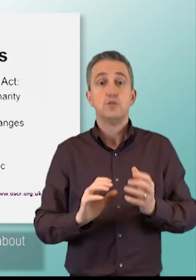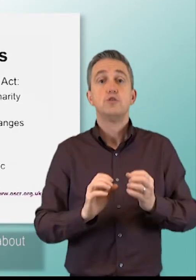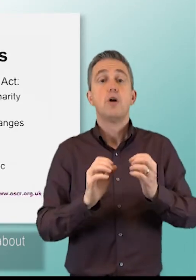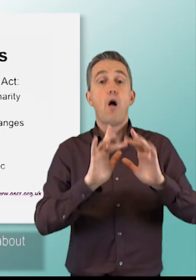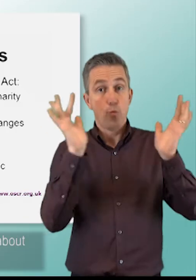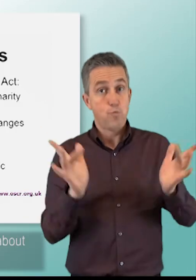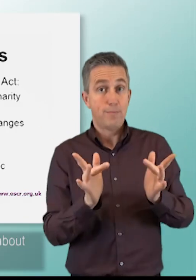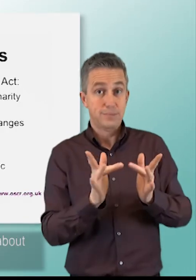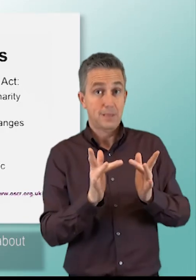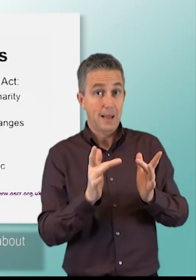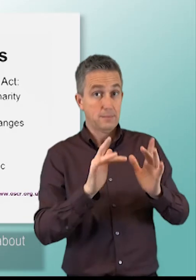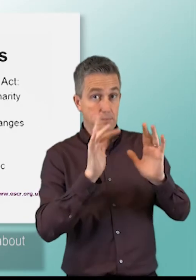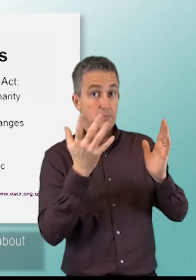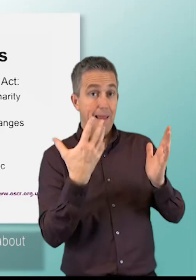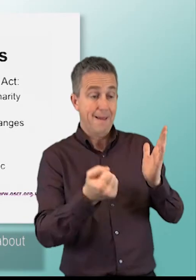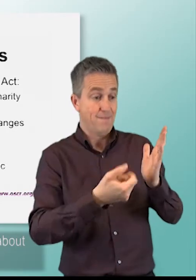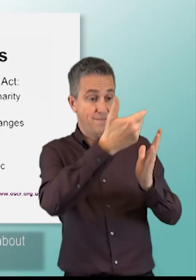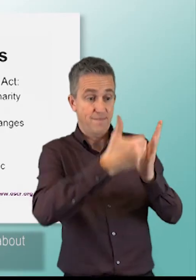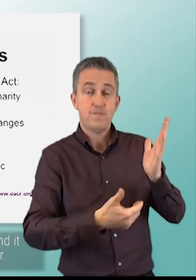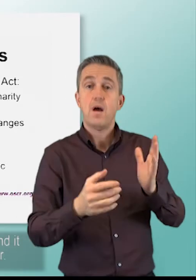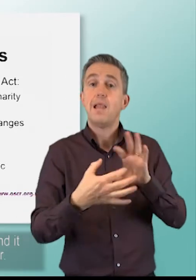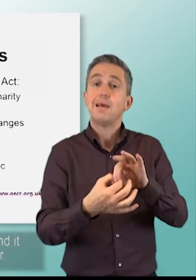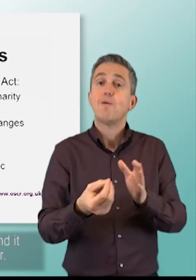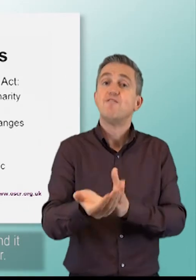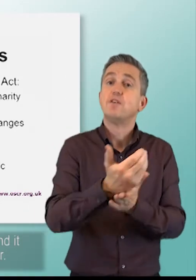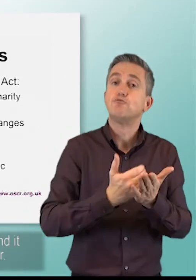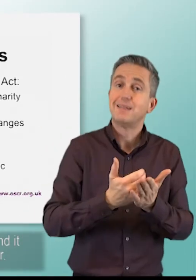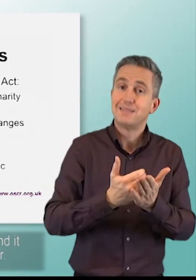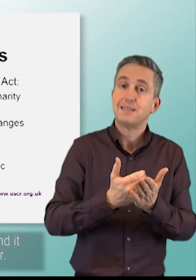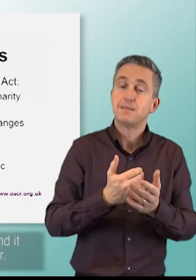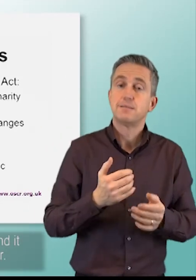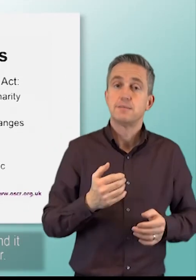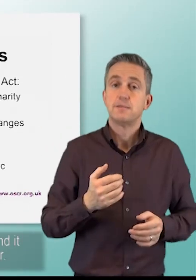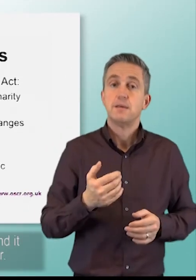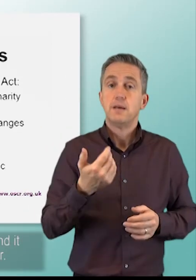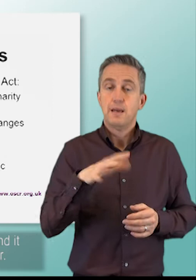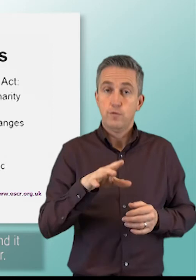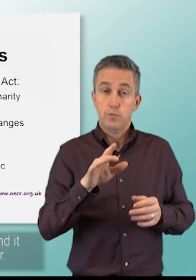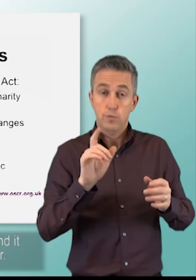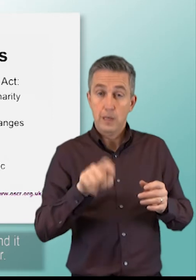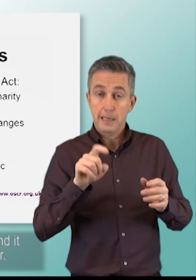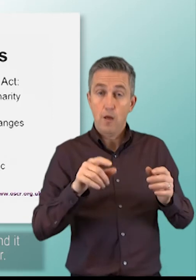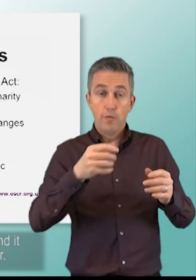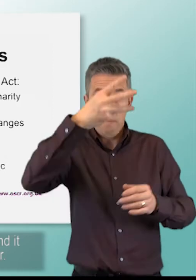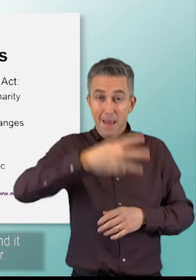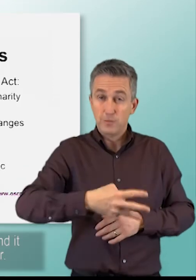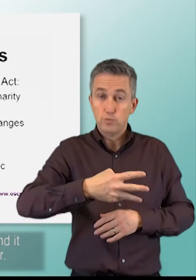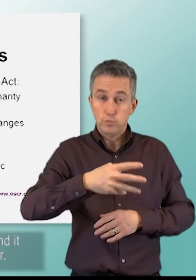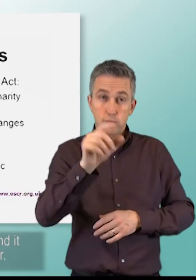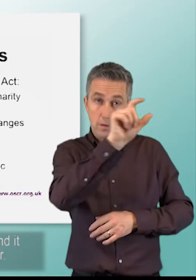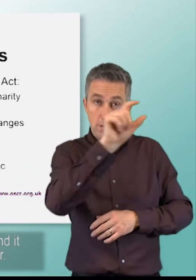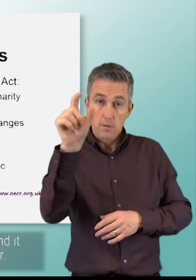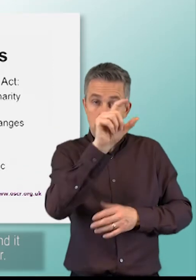our website about fundraising. So if you're looking for further information on that, then have a wee look. Okay, you'll find it from the drop-down